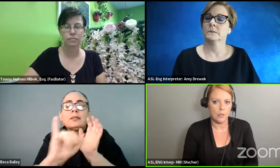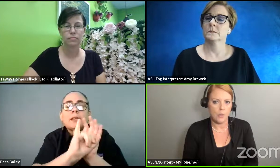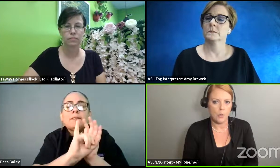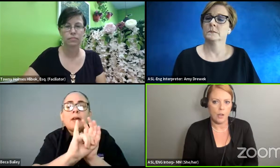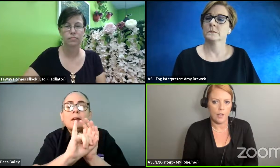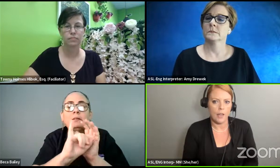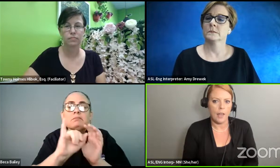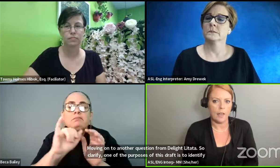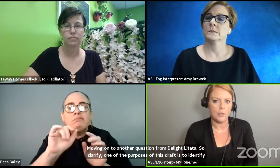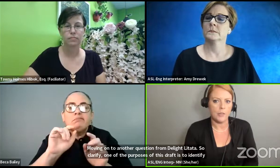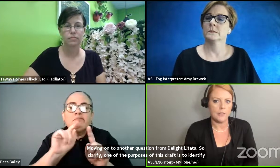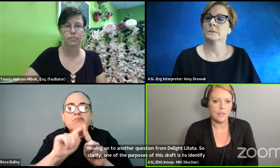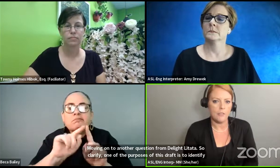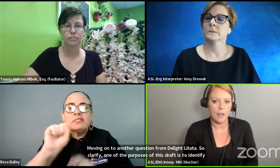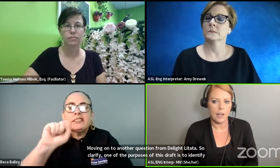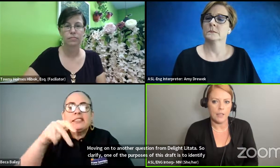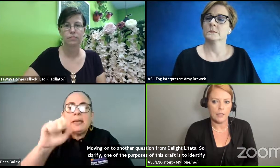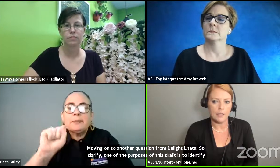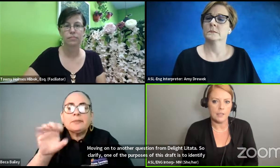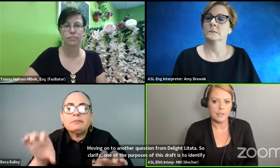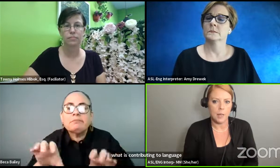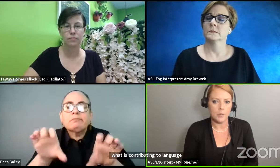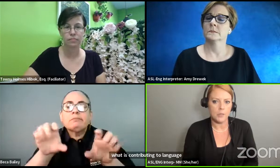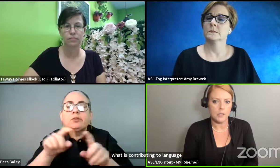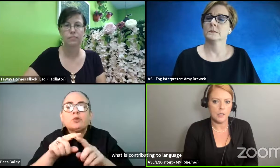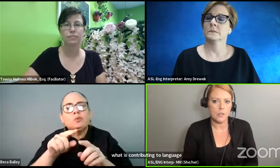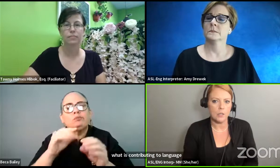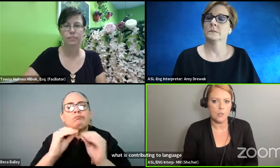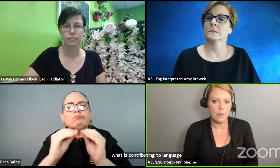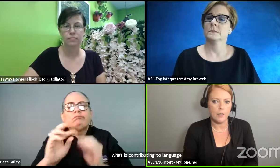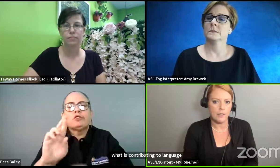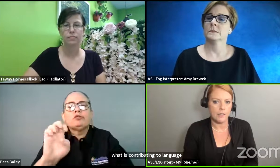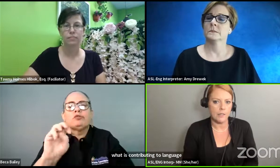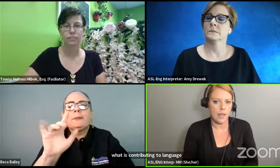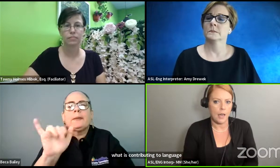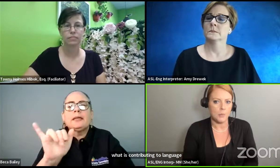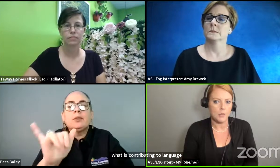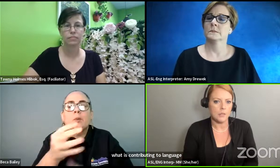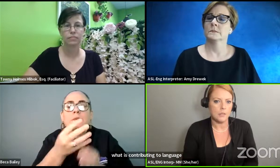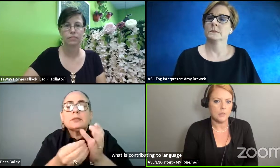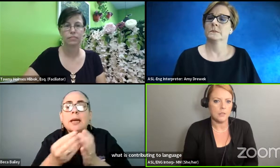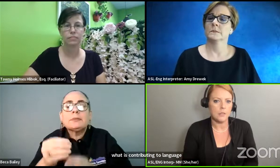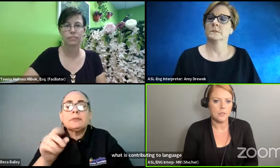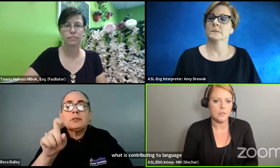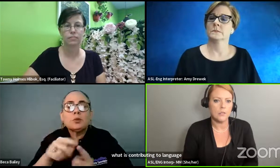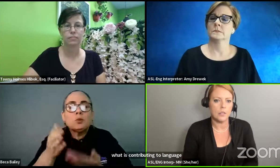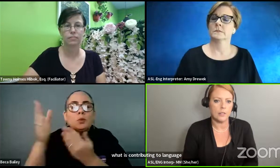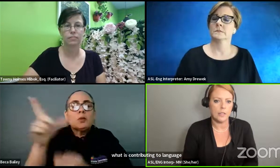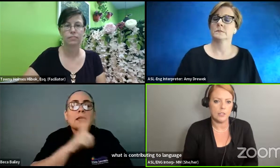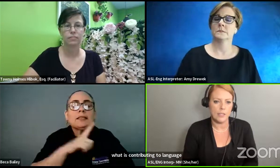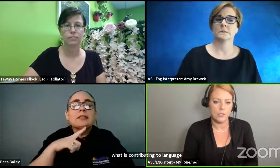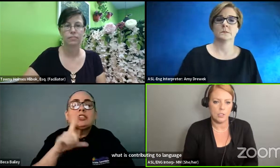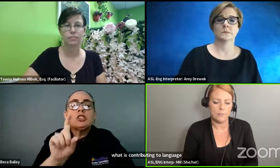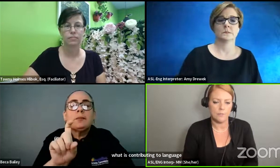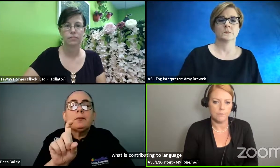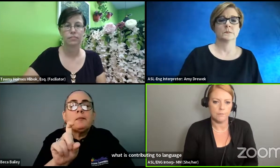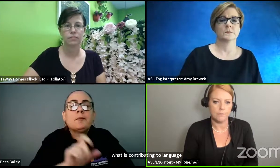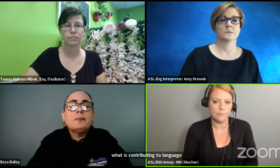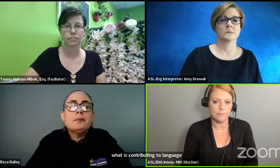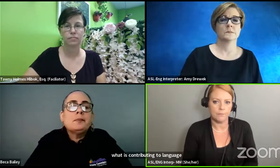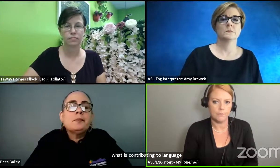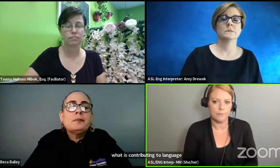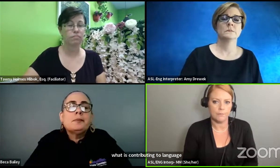state of Arizona and to identify steps to remedy these gaps to the legislation.